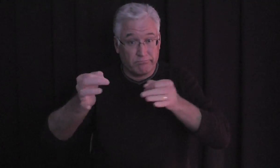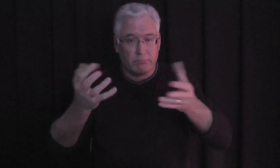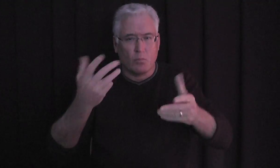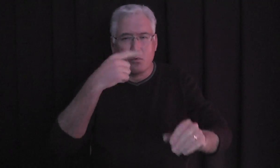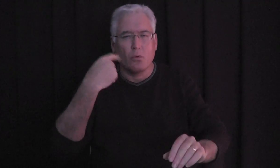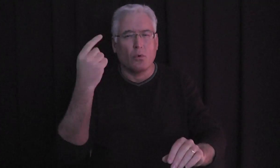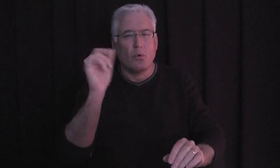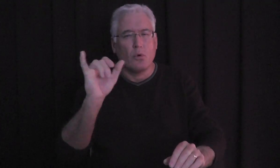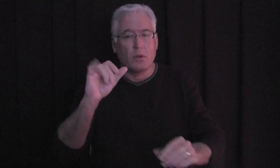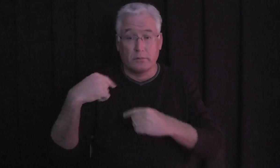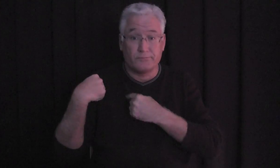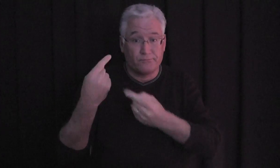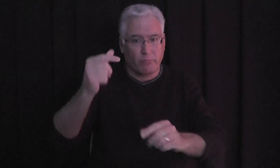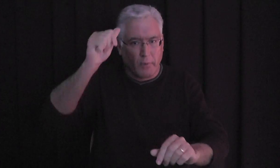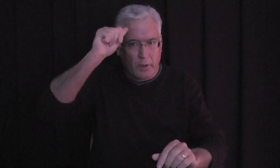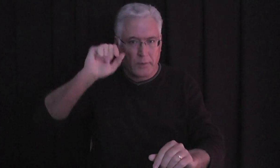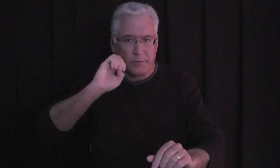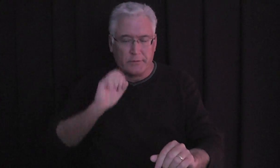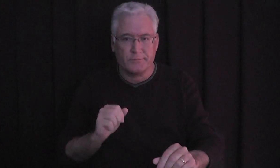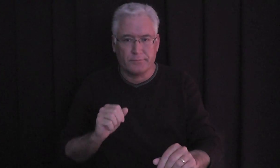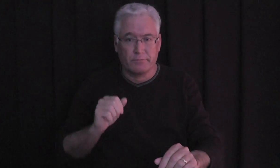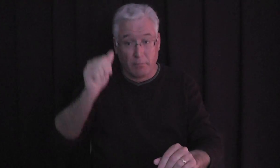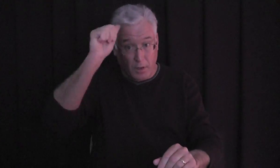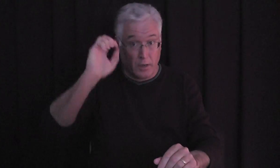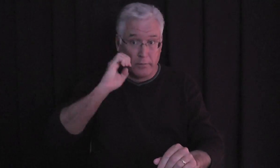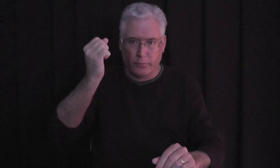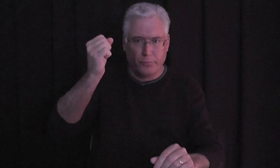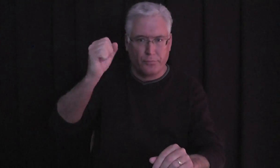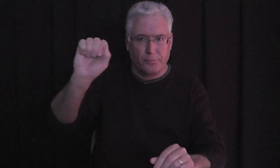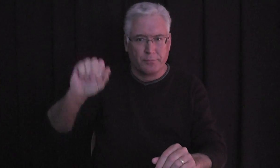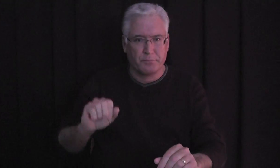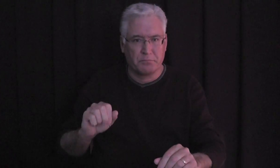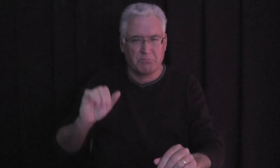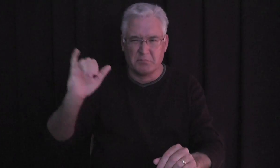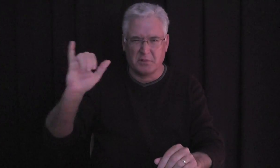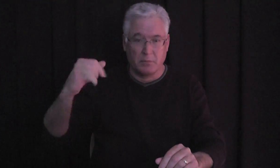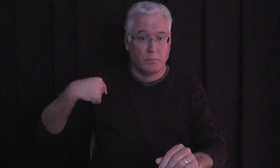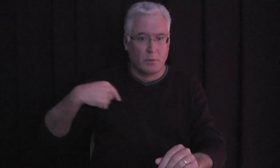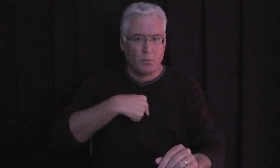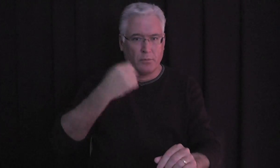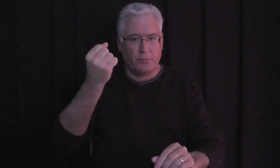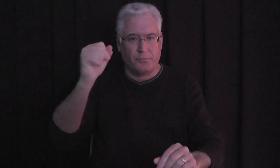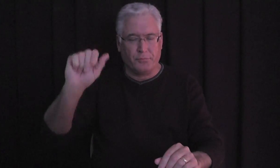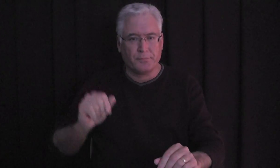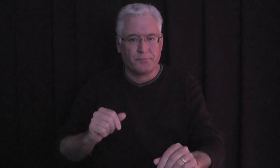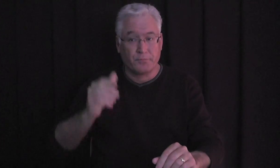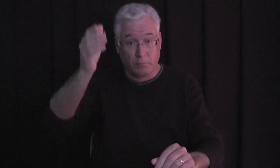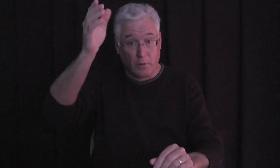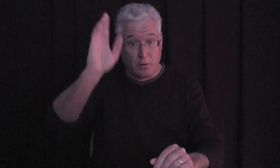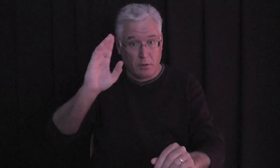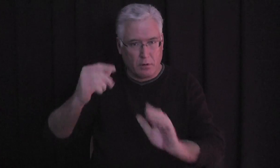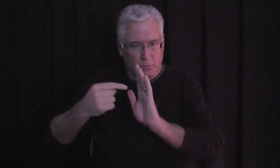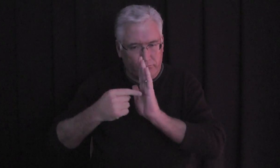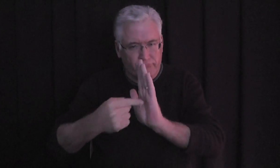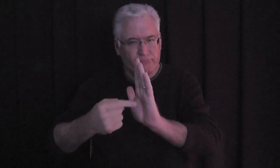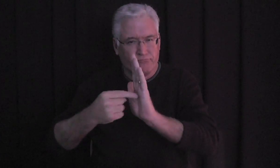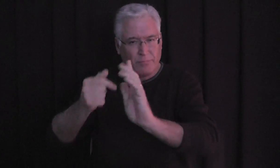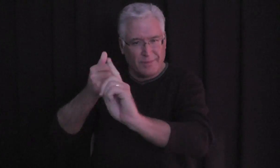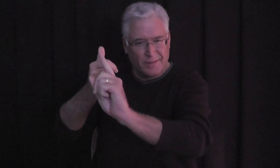Paul, he explains there, what it's looked like ever since Adam and Eve. Adam and Eve rebelled, and that's the same as us. We rebel.